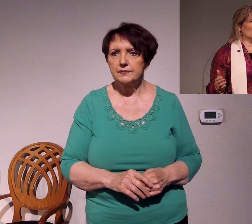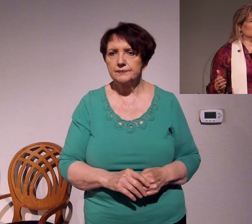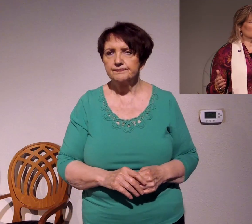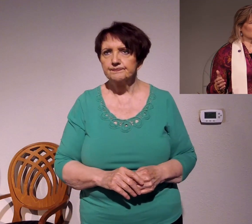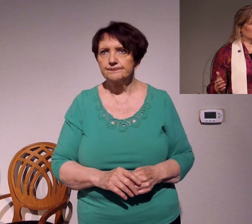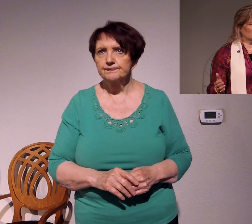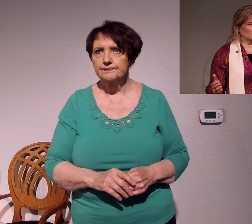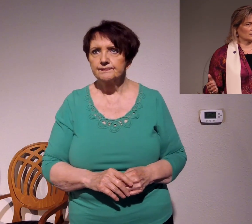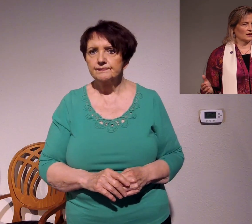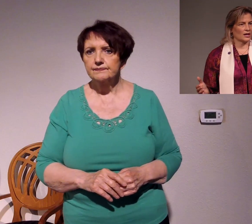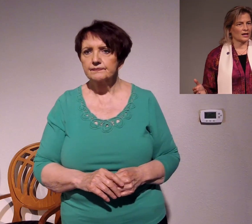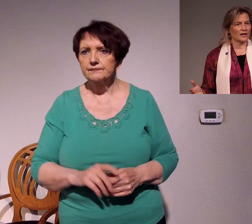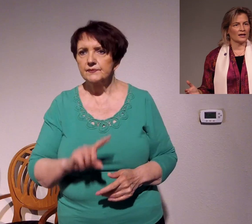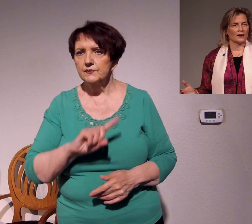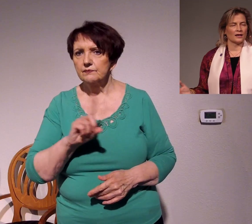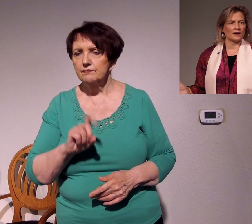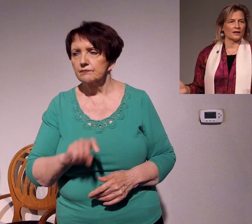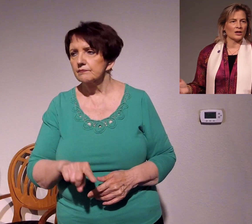Question.